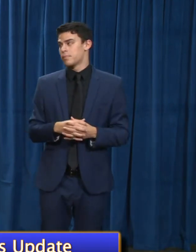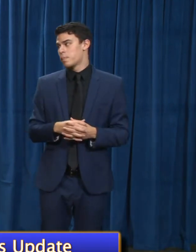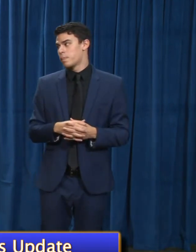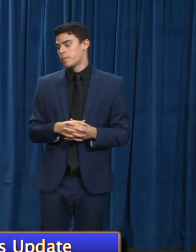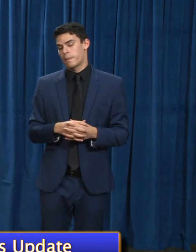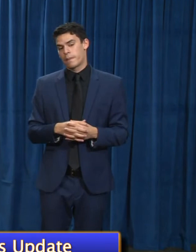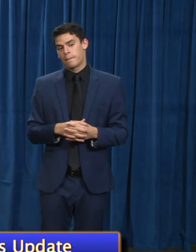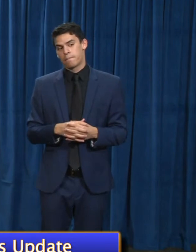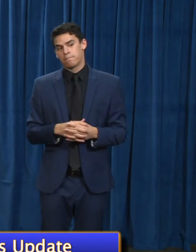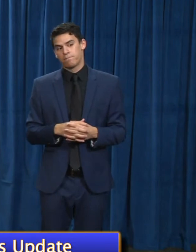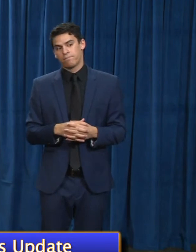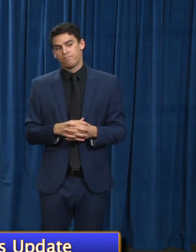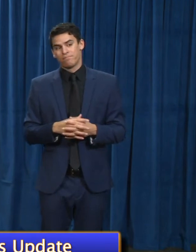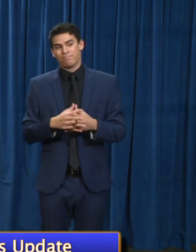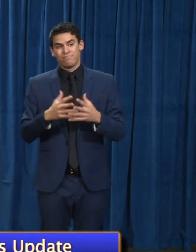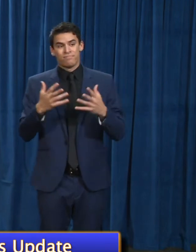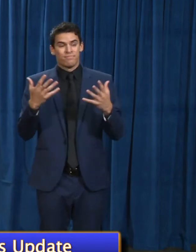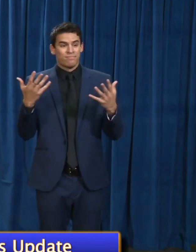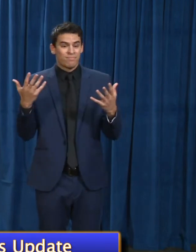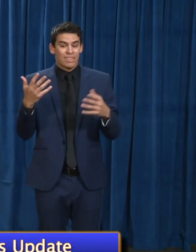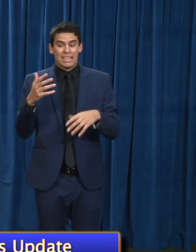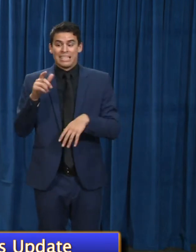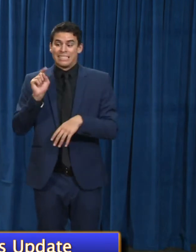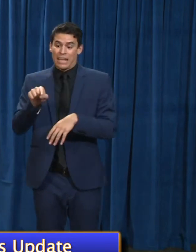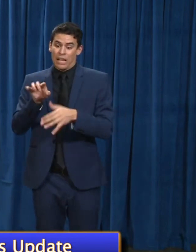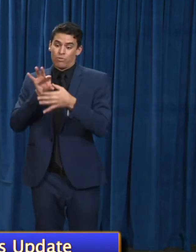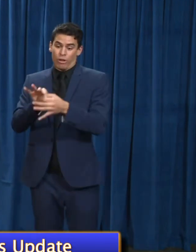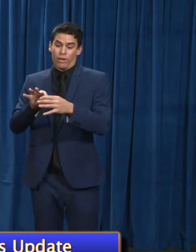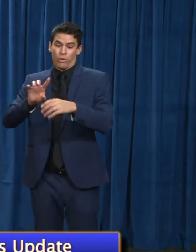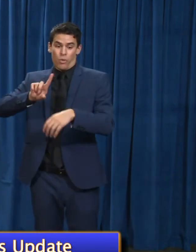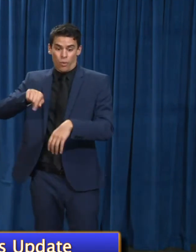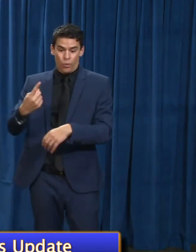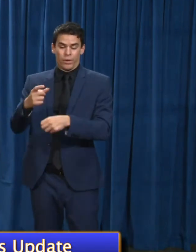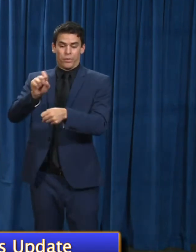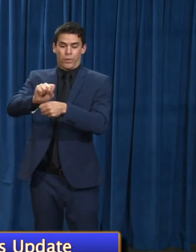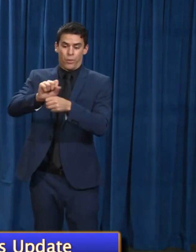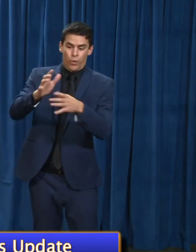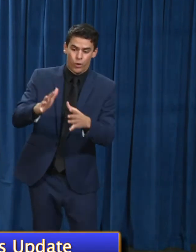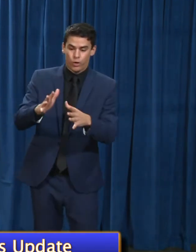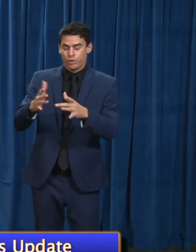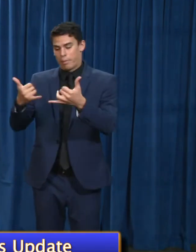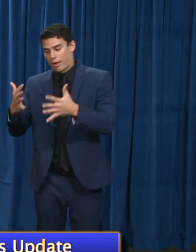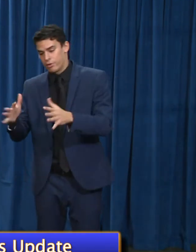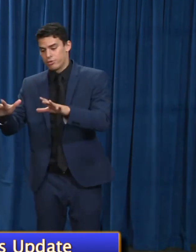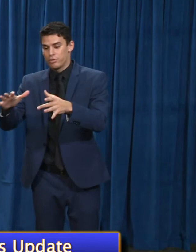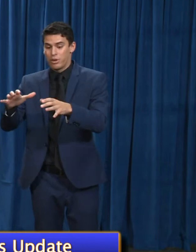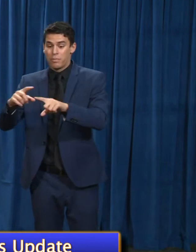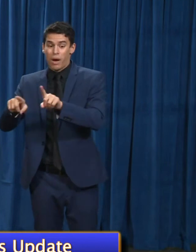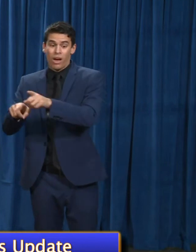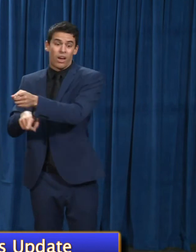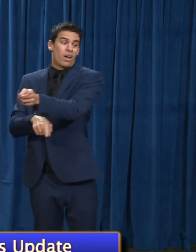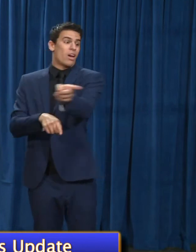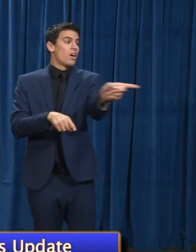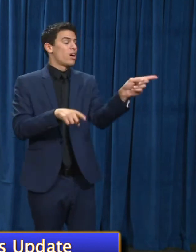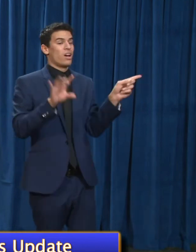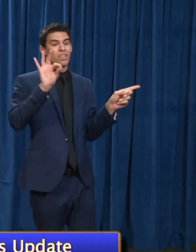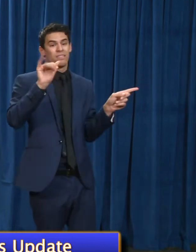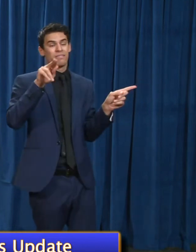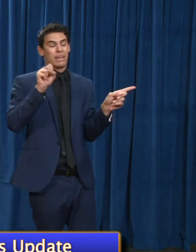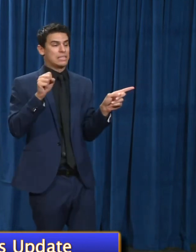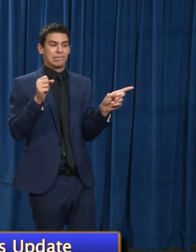address most of the fans who are going to be in the various stadiums. So I believe that without a